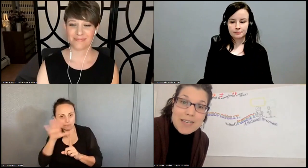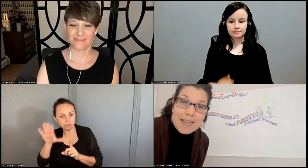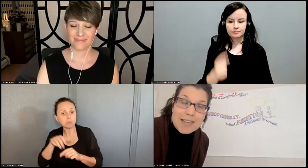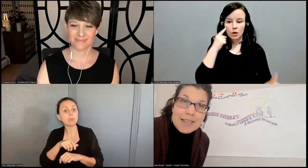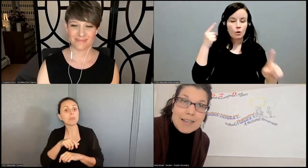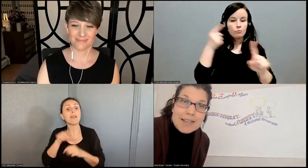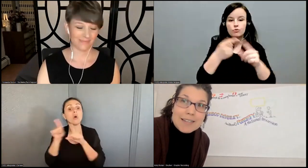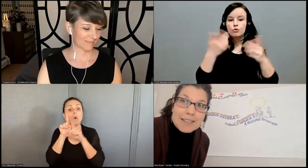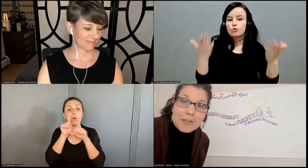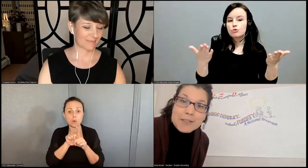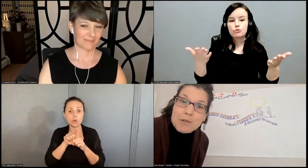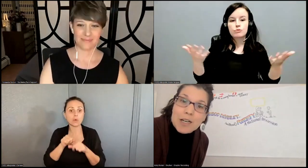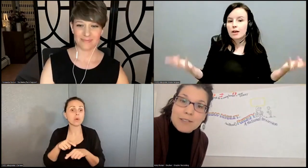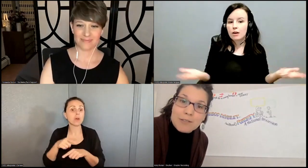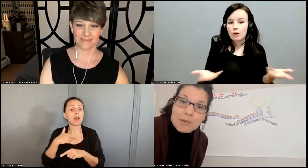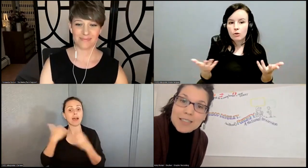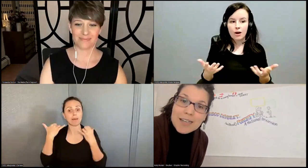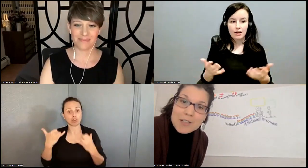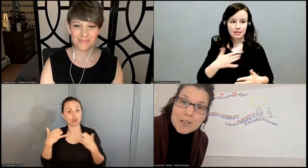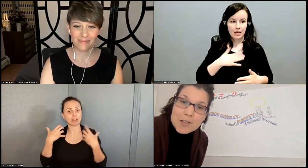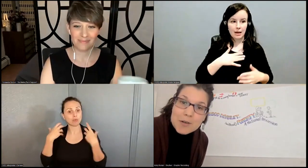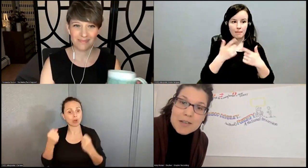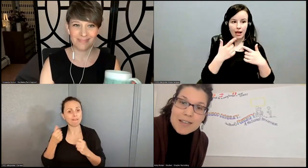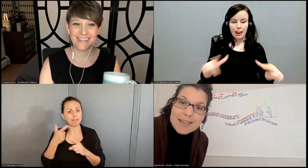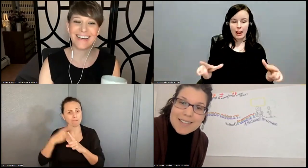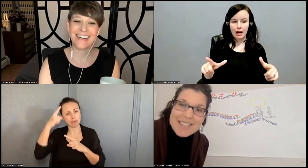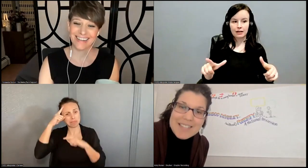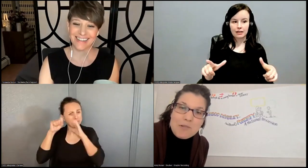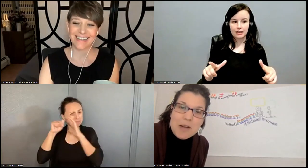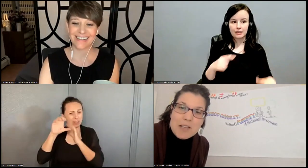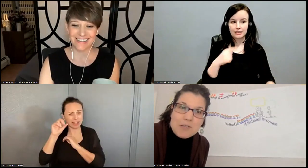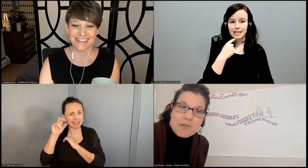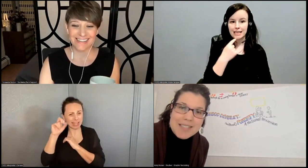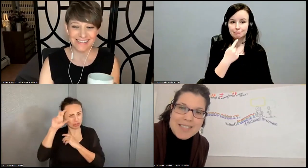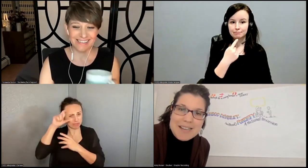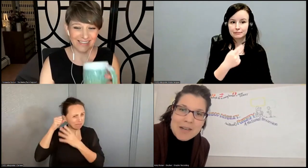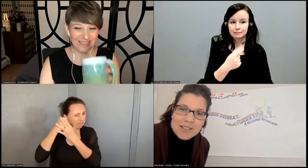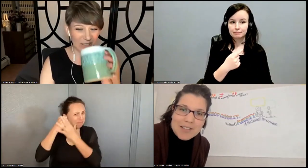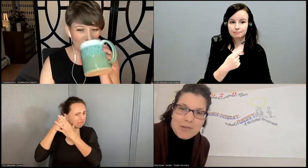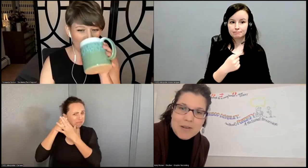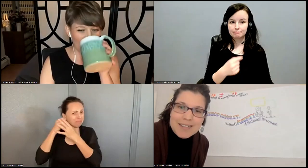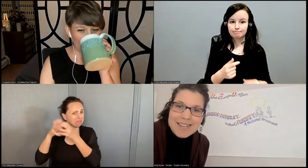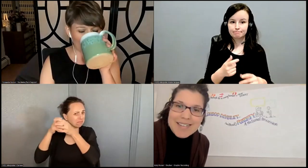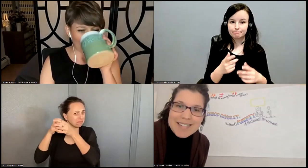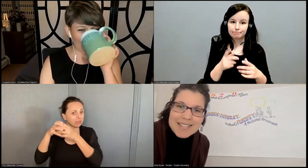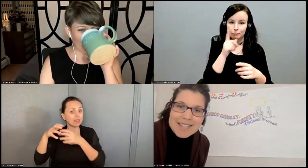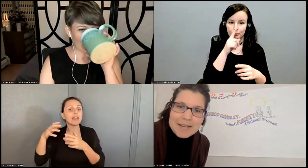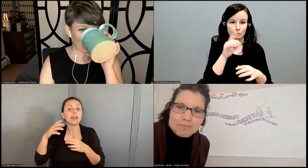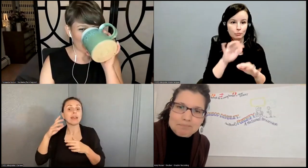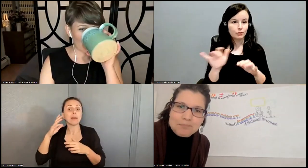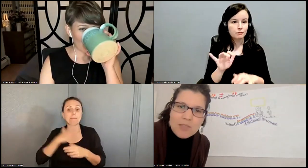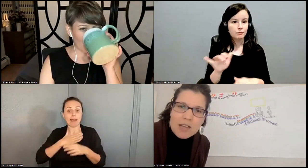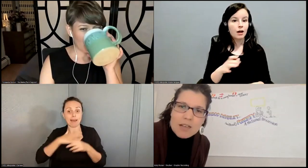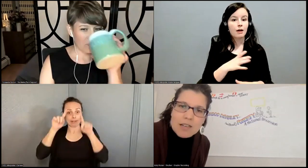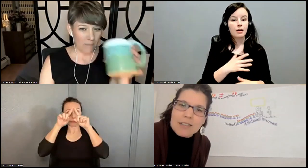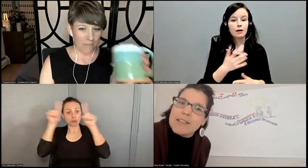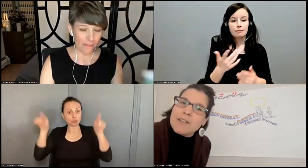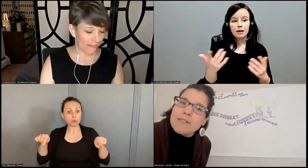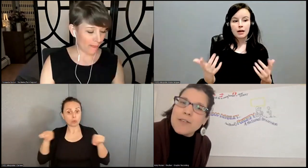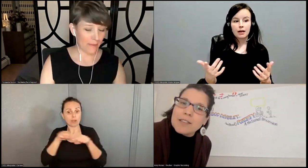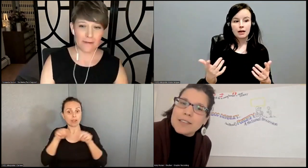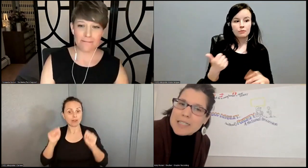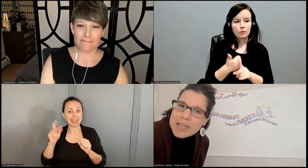also currently recovering from concussion. So what you will see in my little square is